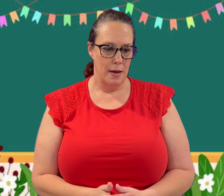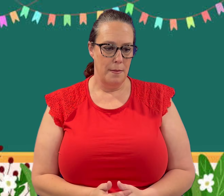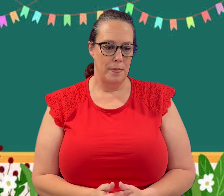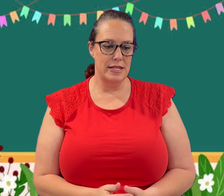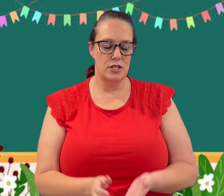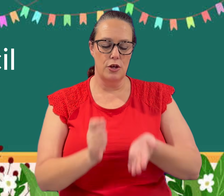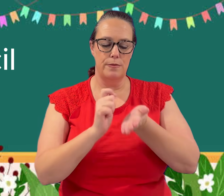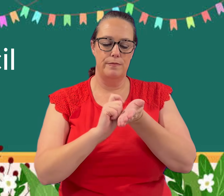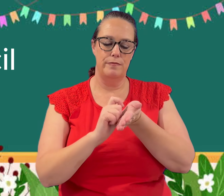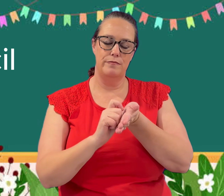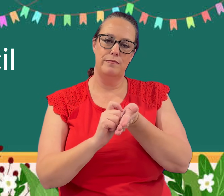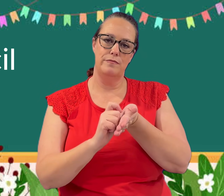Pencil.